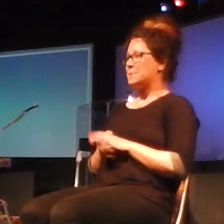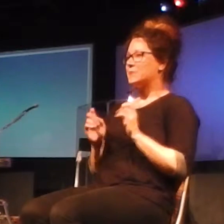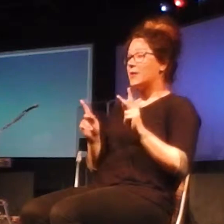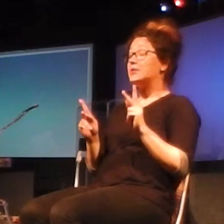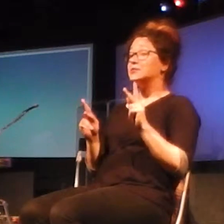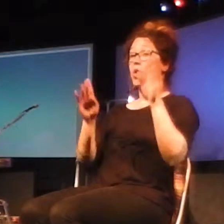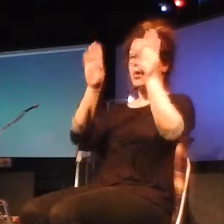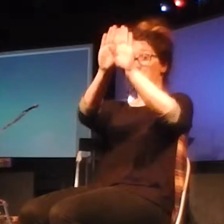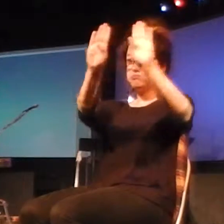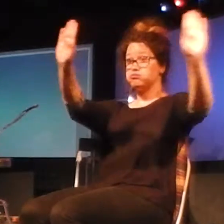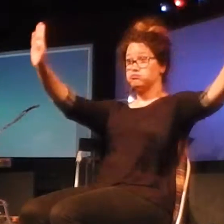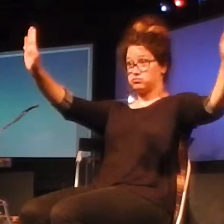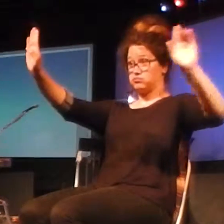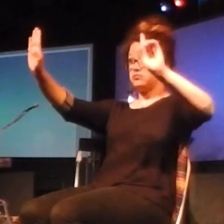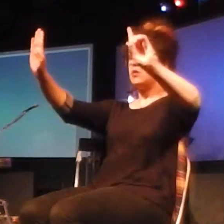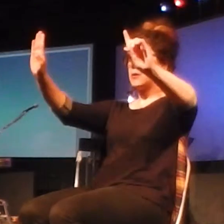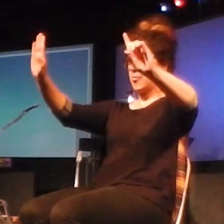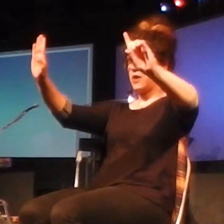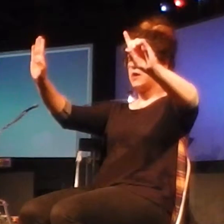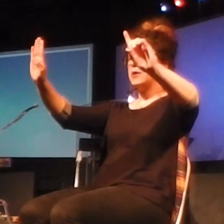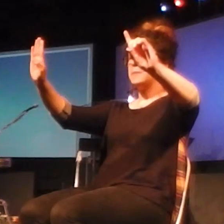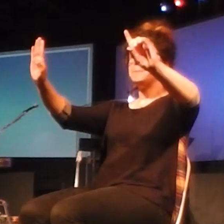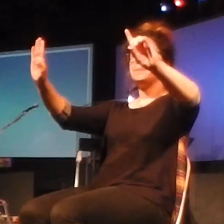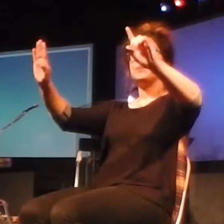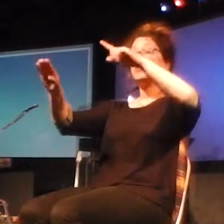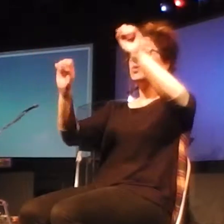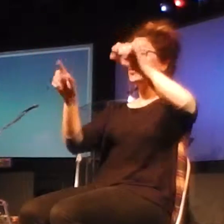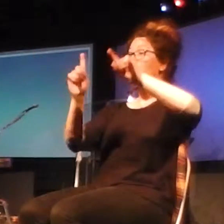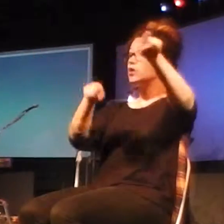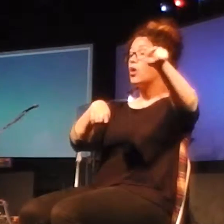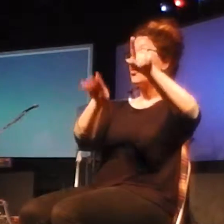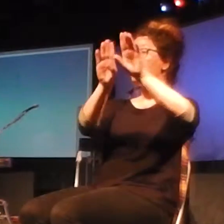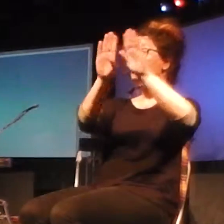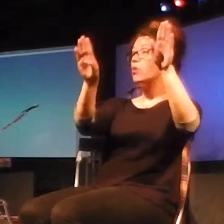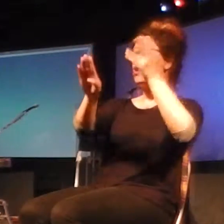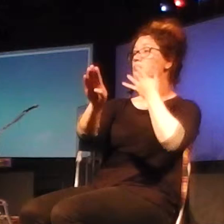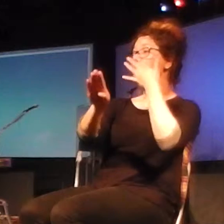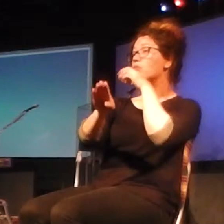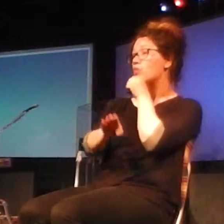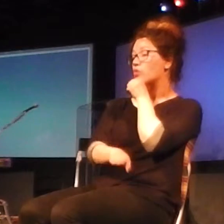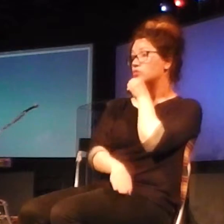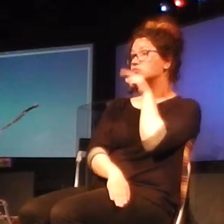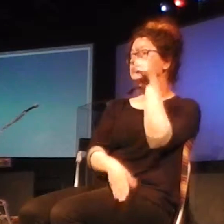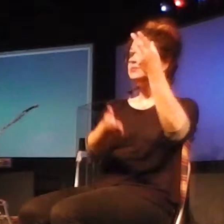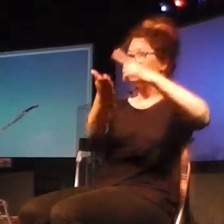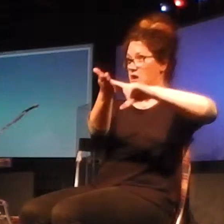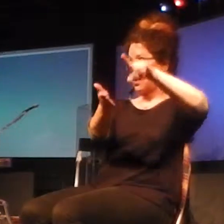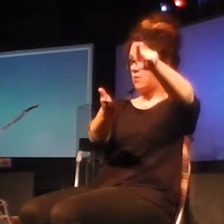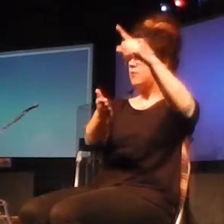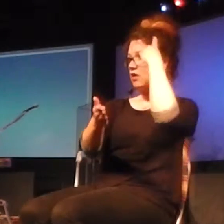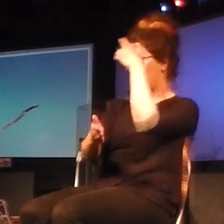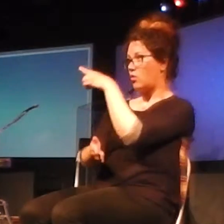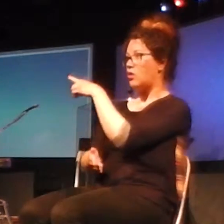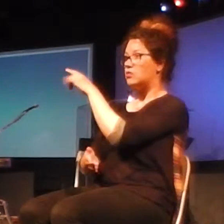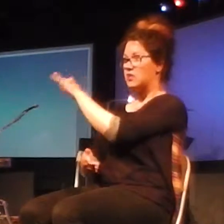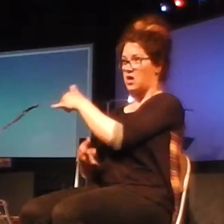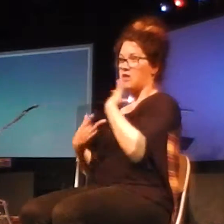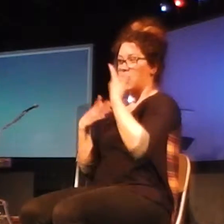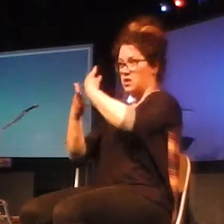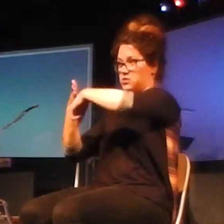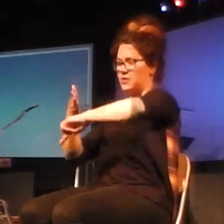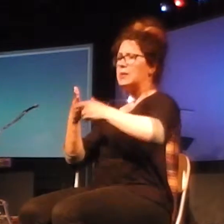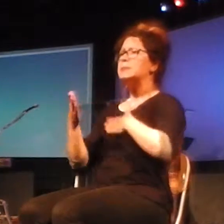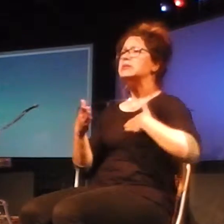these barn doors are going to open up, and you can go to the orange wall and you can get signed up at the orange wall. Please take time to